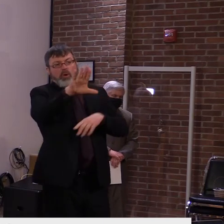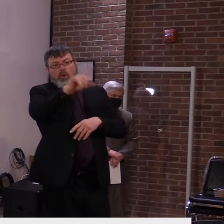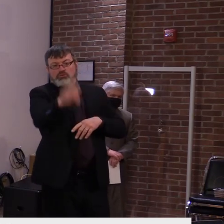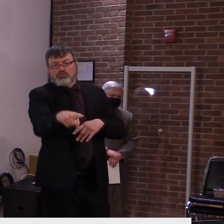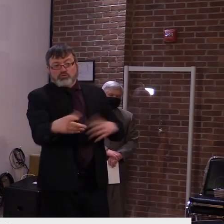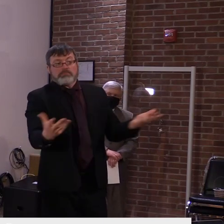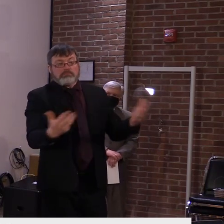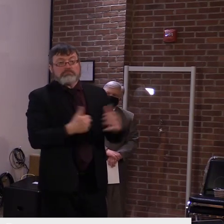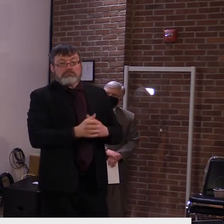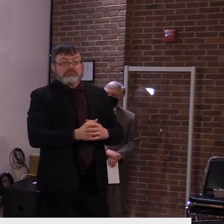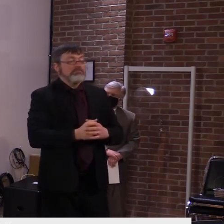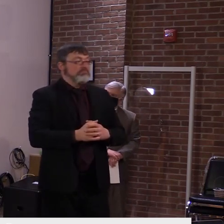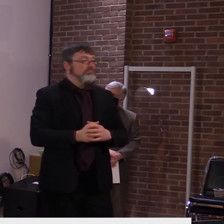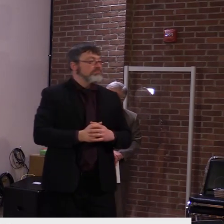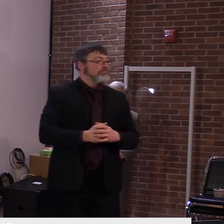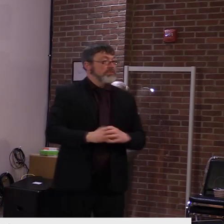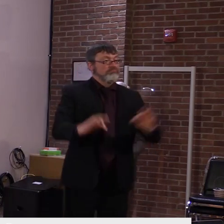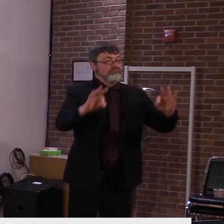Thank you.